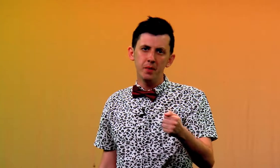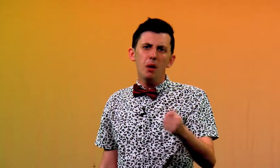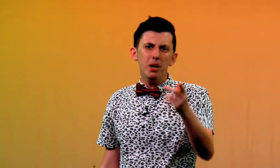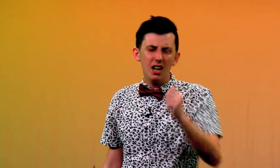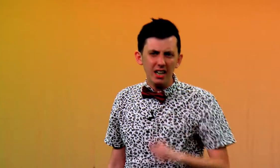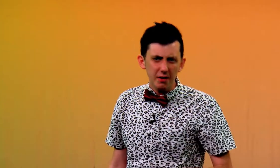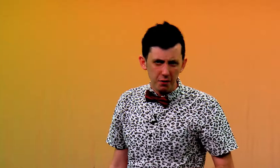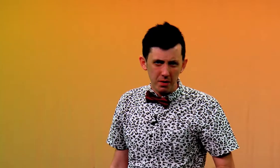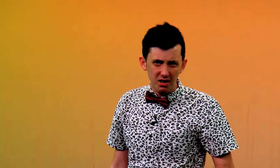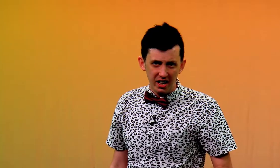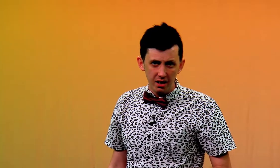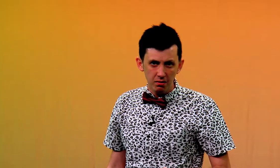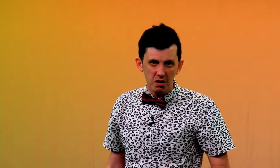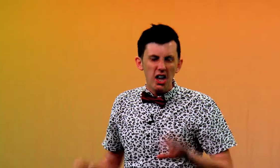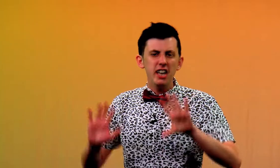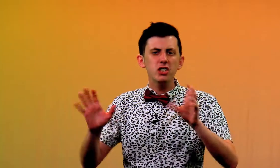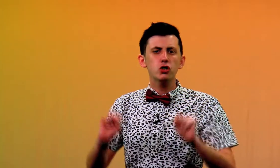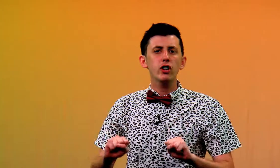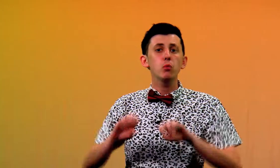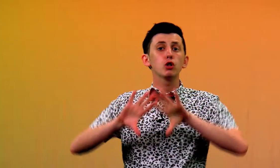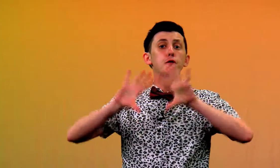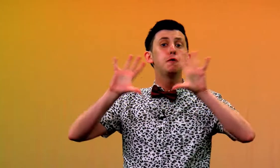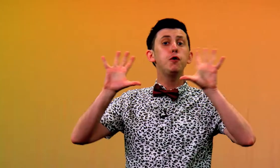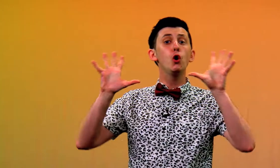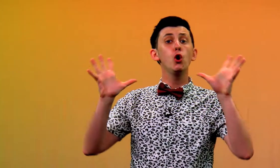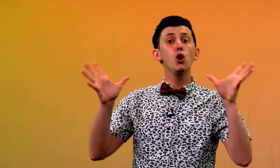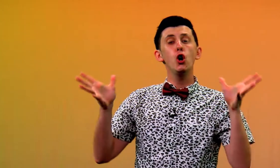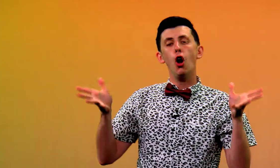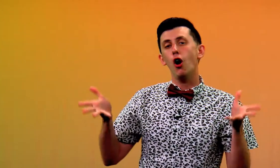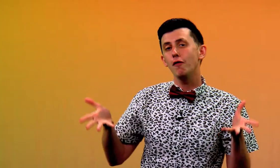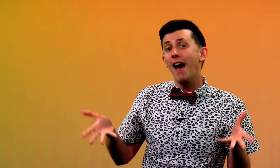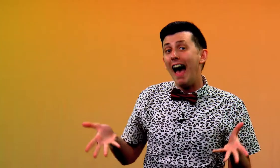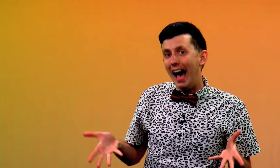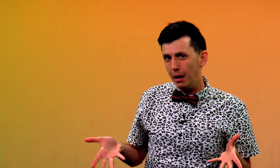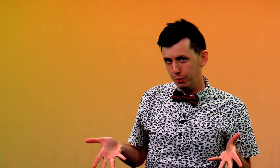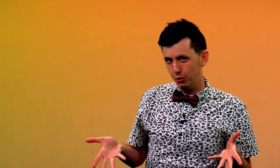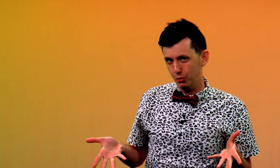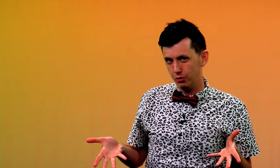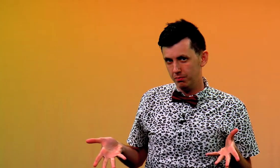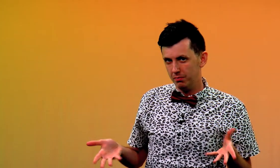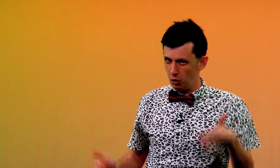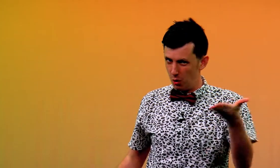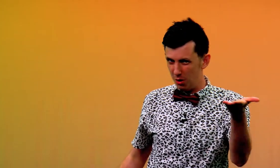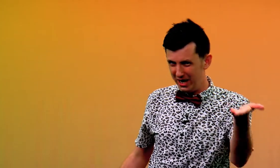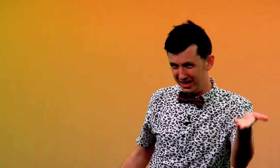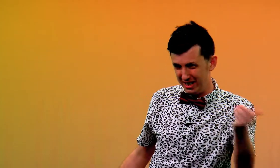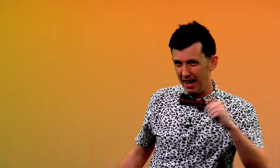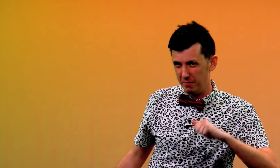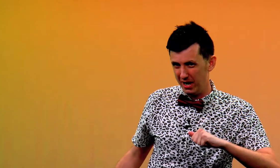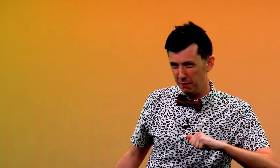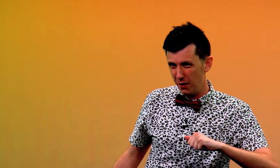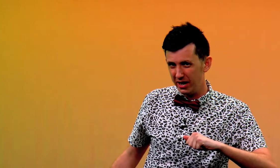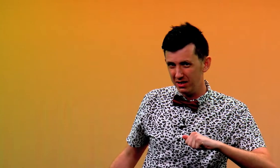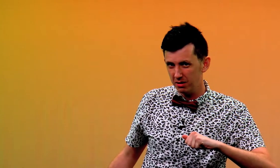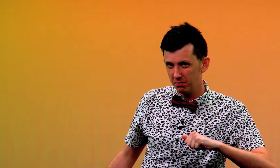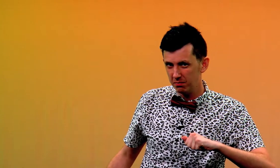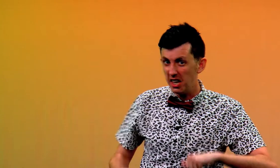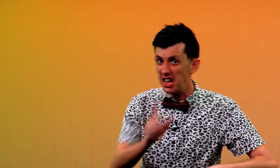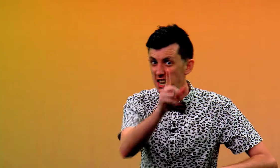But luckily for Monkey, his tree was full of apples. So while he didn't have many friends, he never